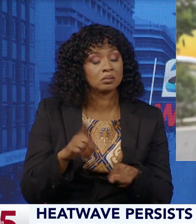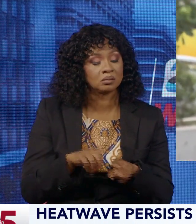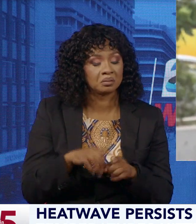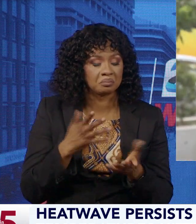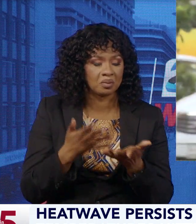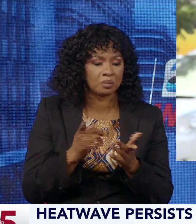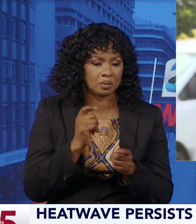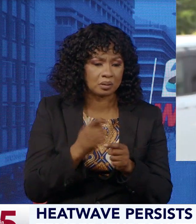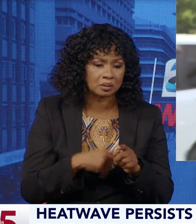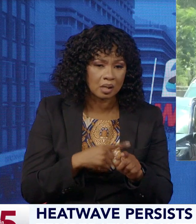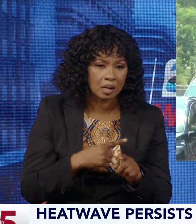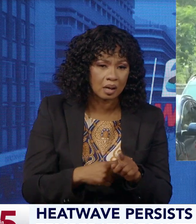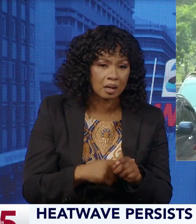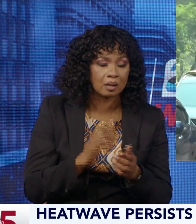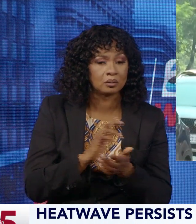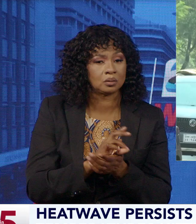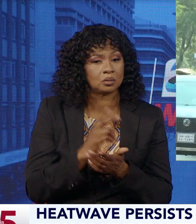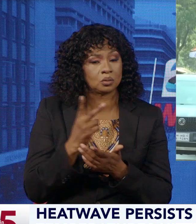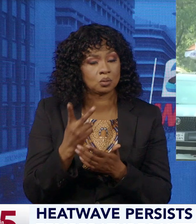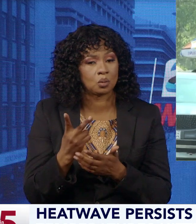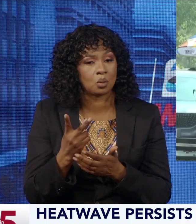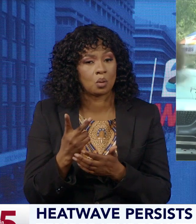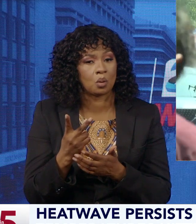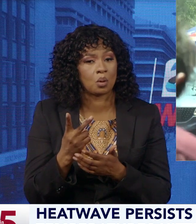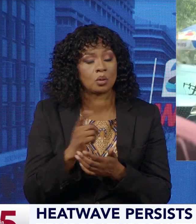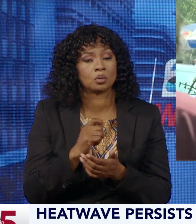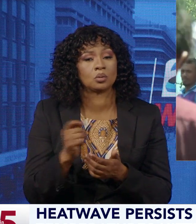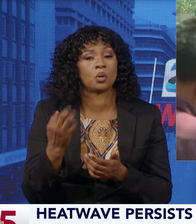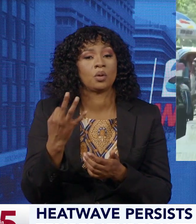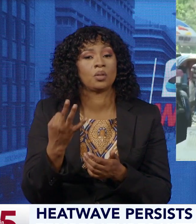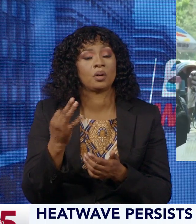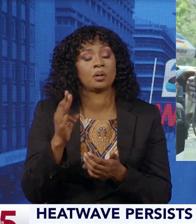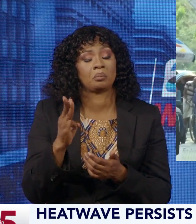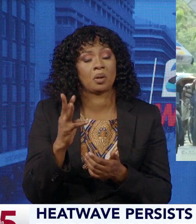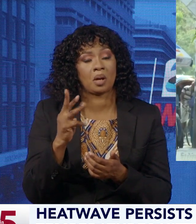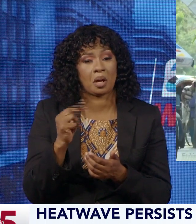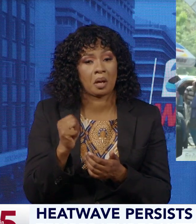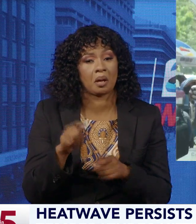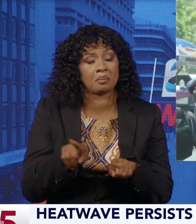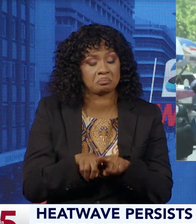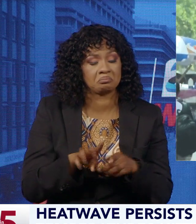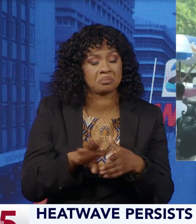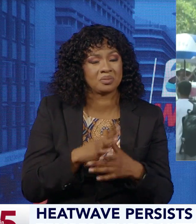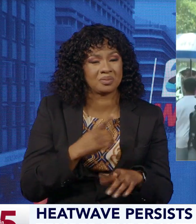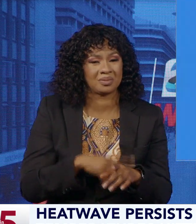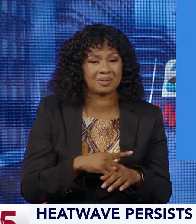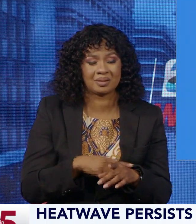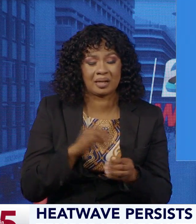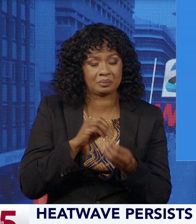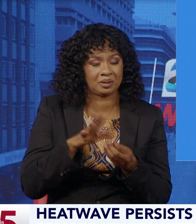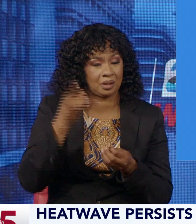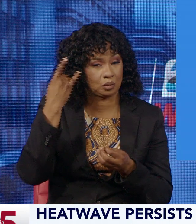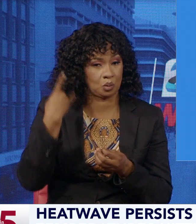avoid the time period from 12 p.m. to 3 p.m. because that's like the time where it's mostly...